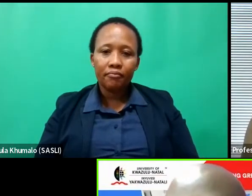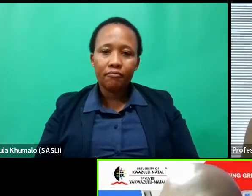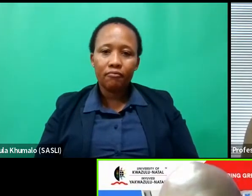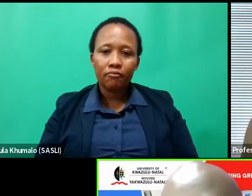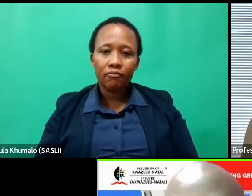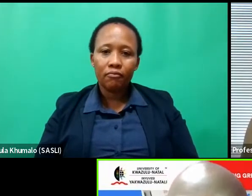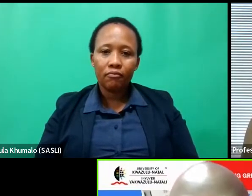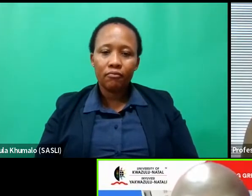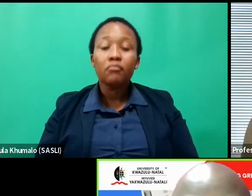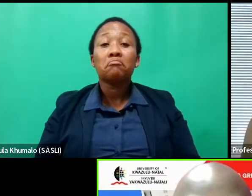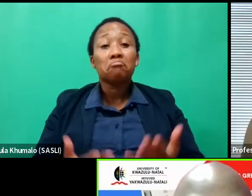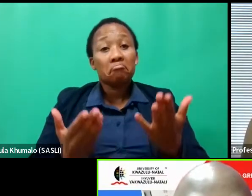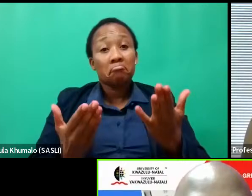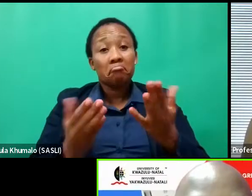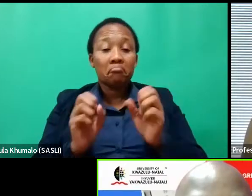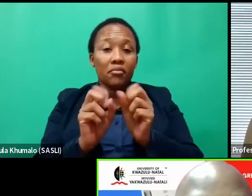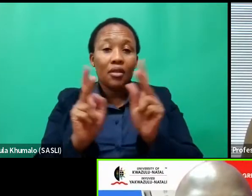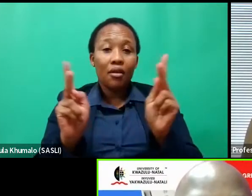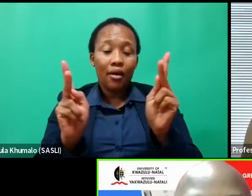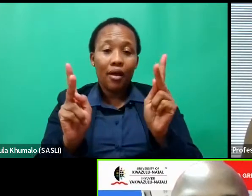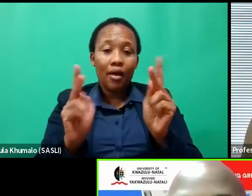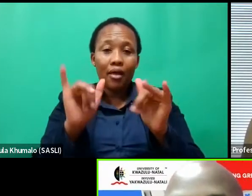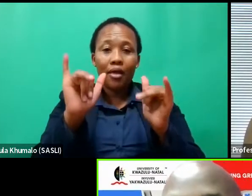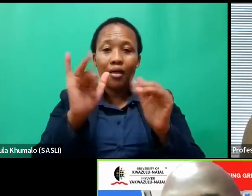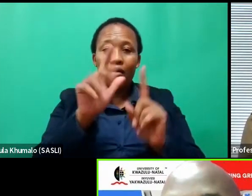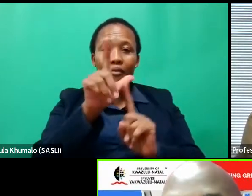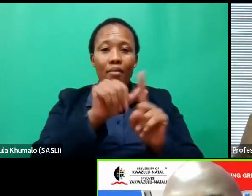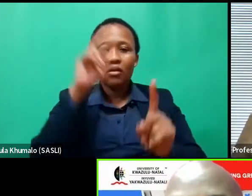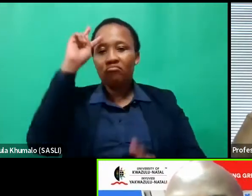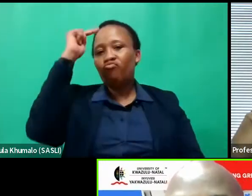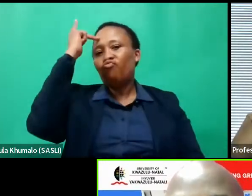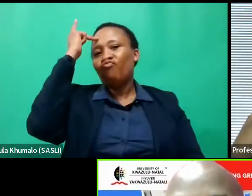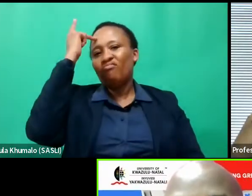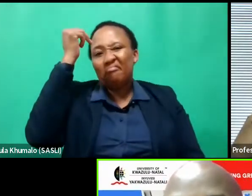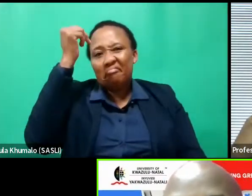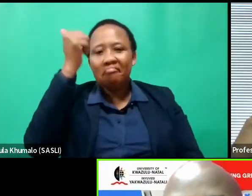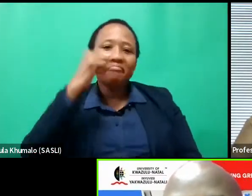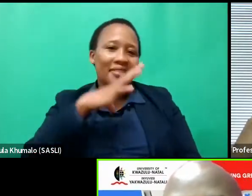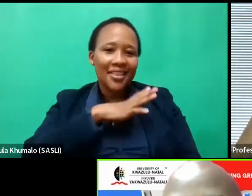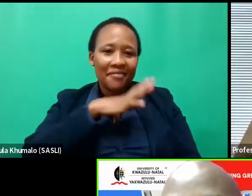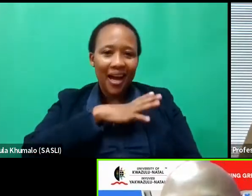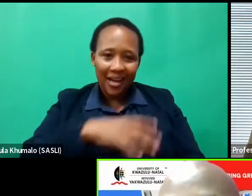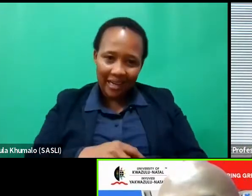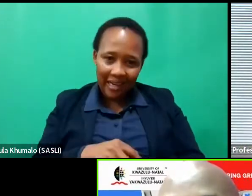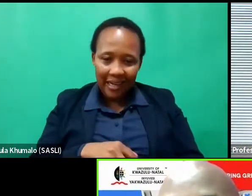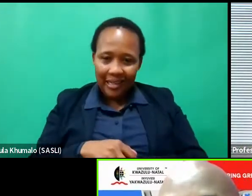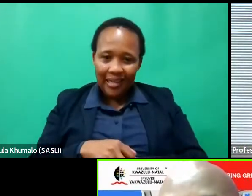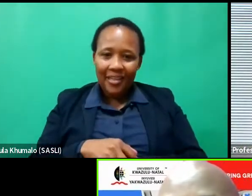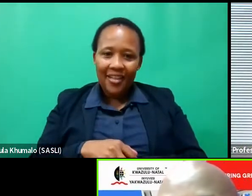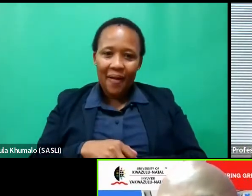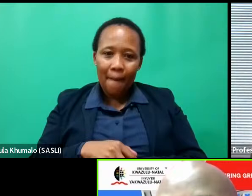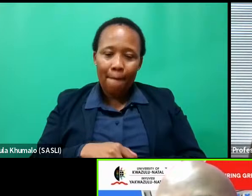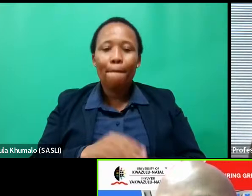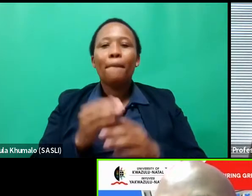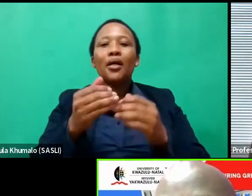Oh, okay. If they've changed their minds, then it's fine. Let's give Prof.